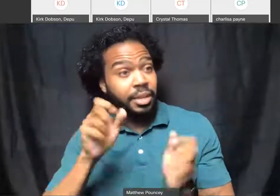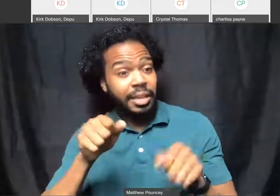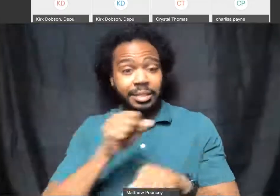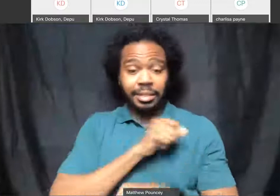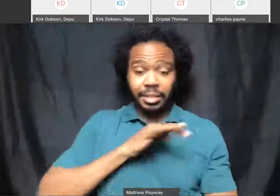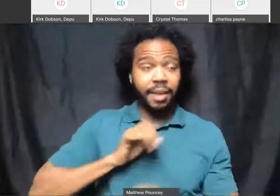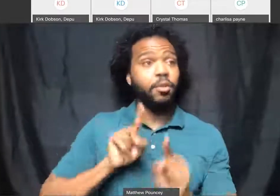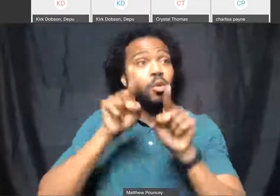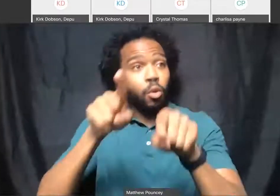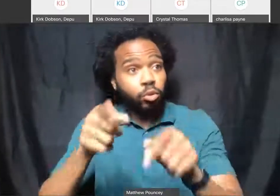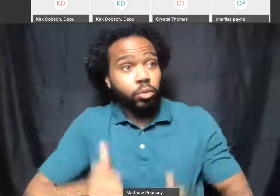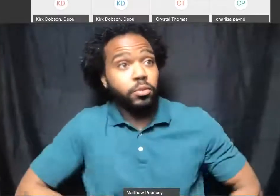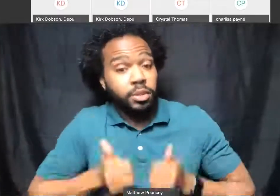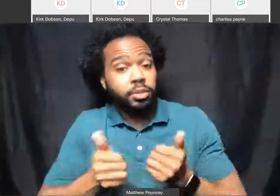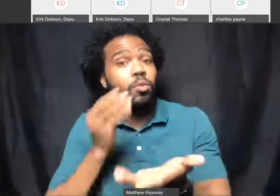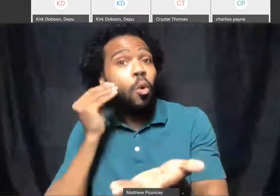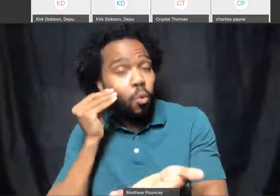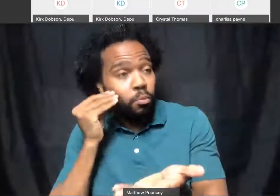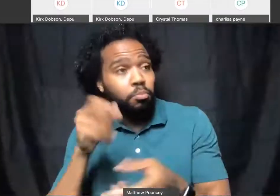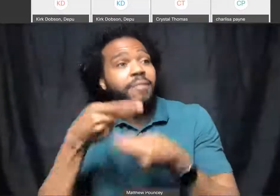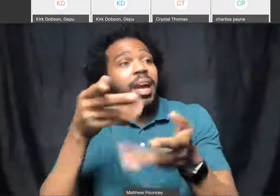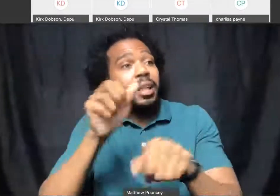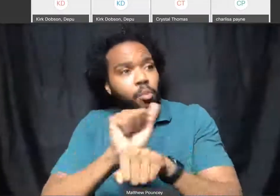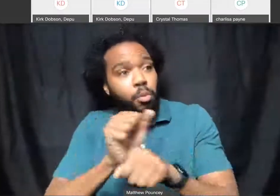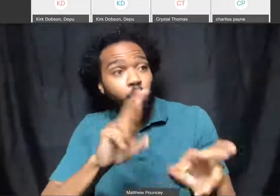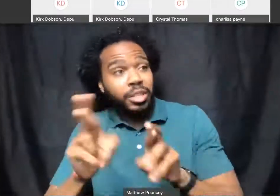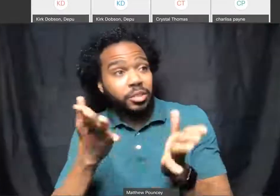and provide the employment readiness service in the home?